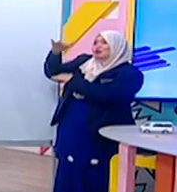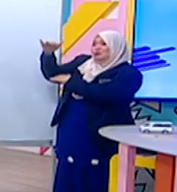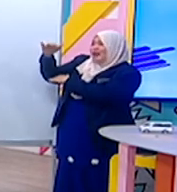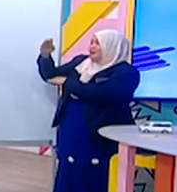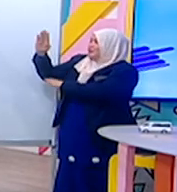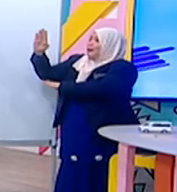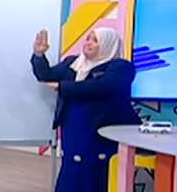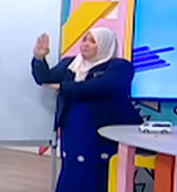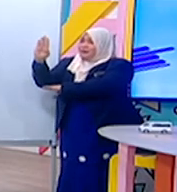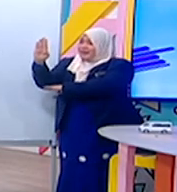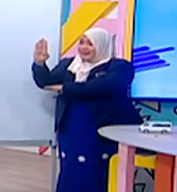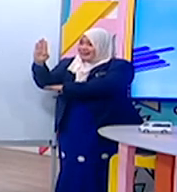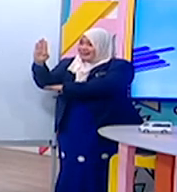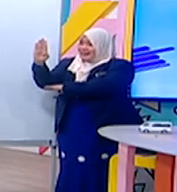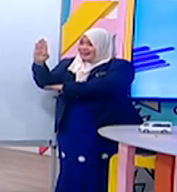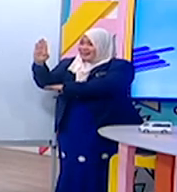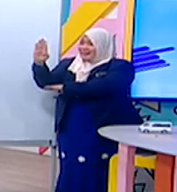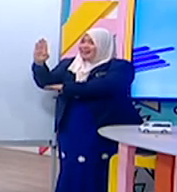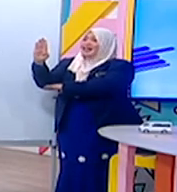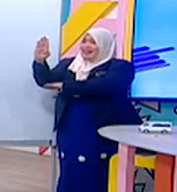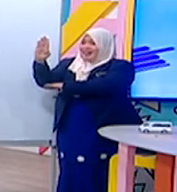How to spell?